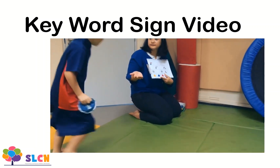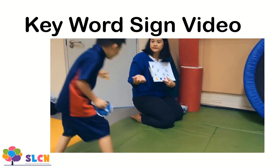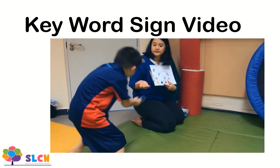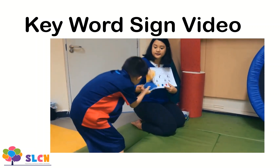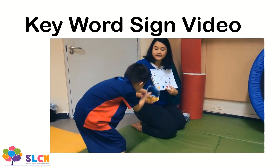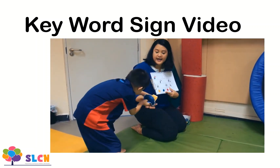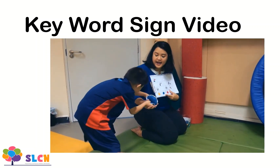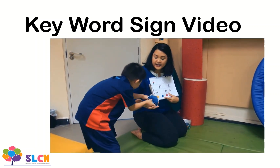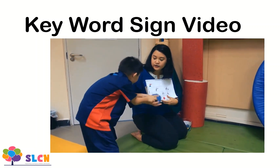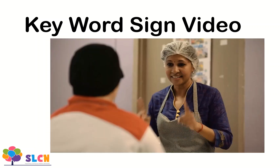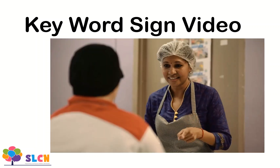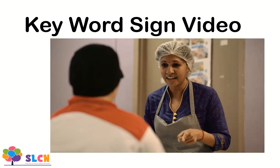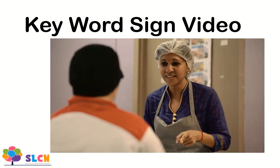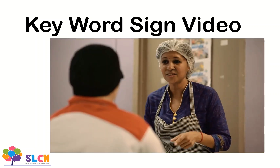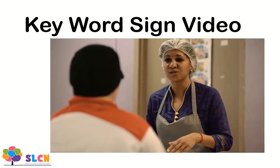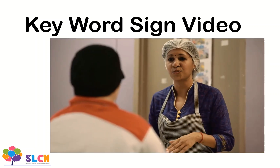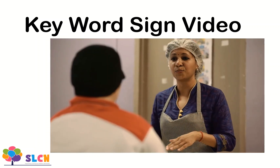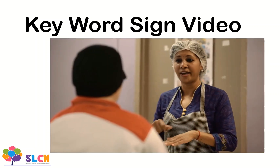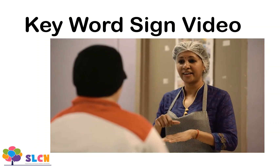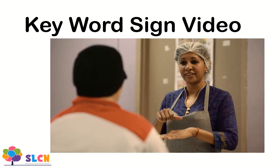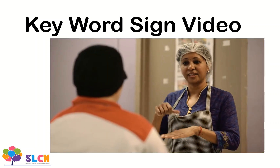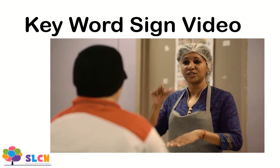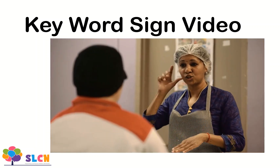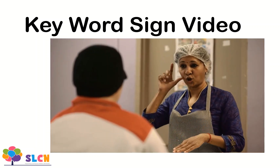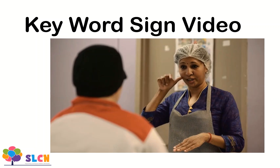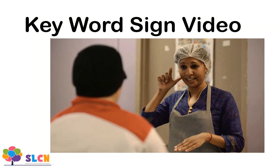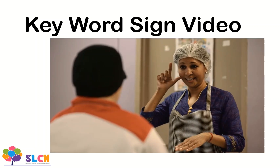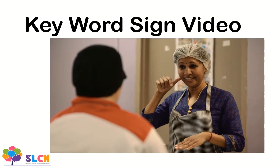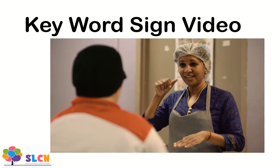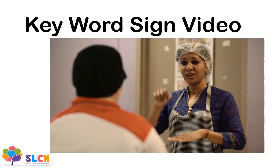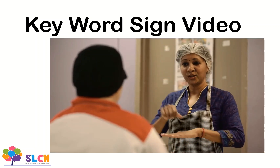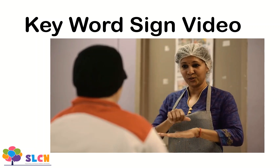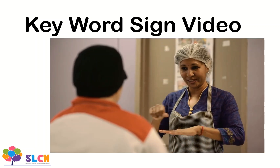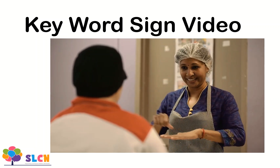adults we work with. Start to pack the chocolate cookies.